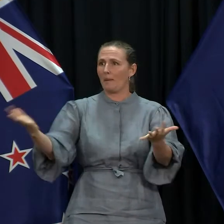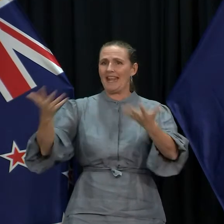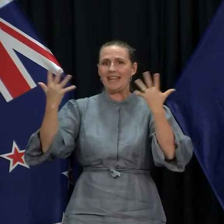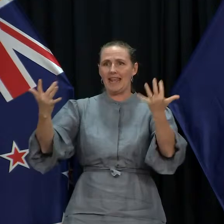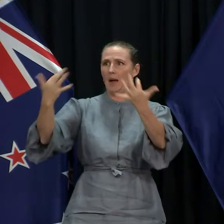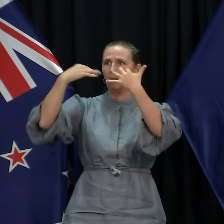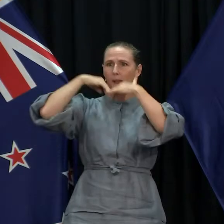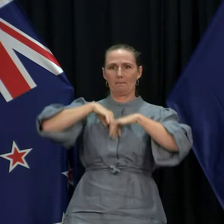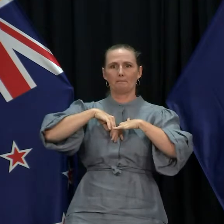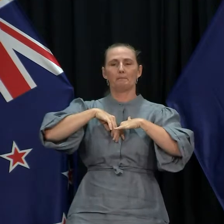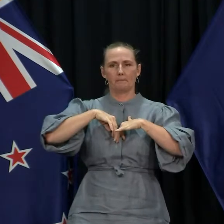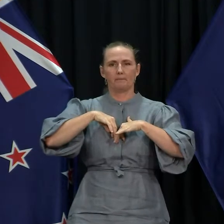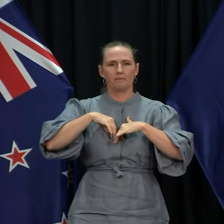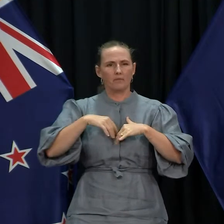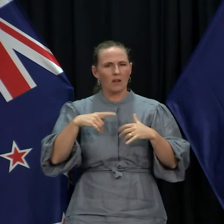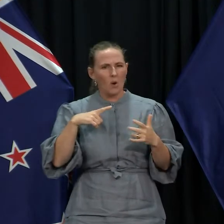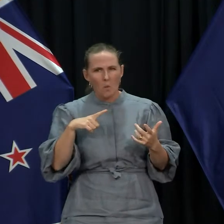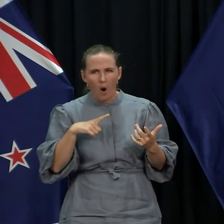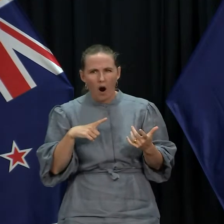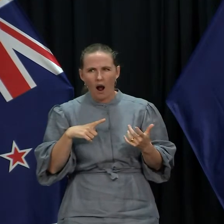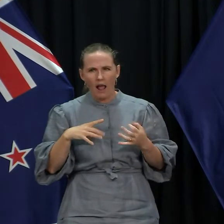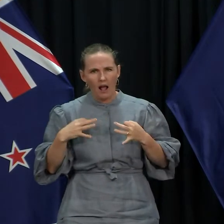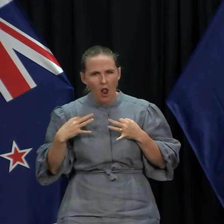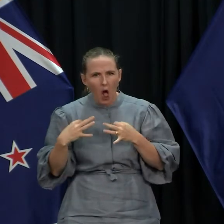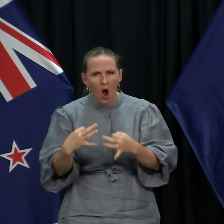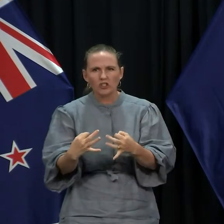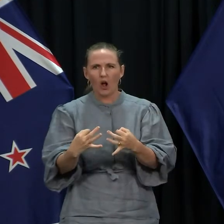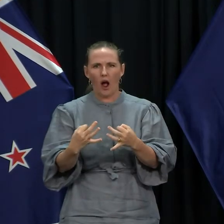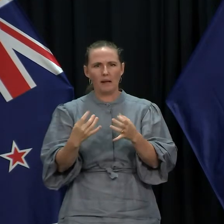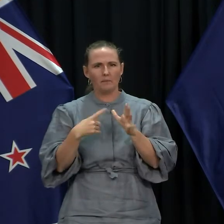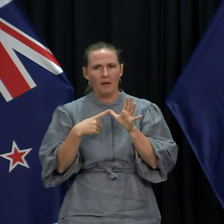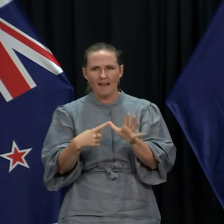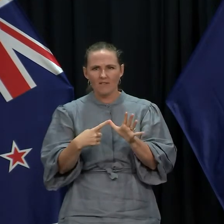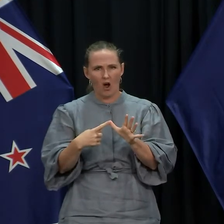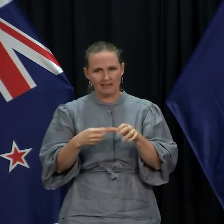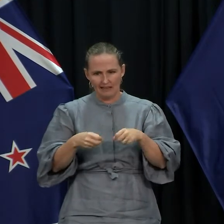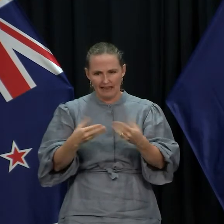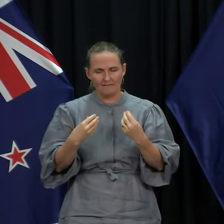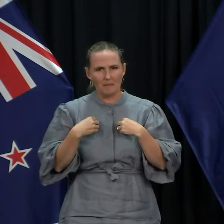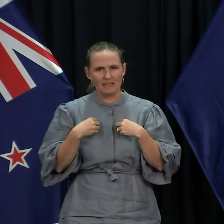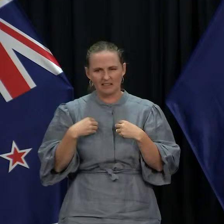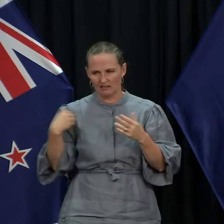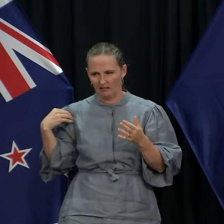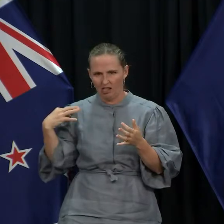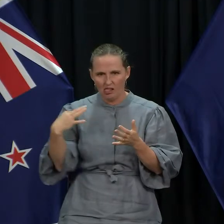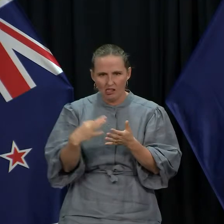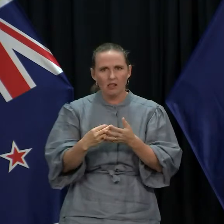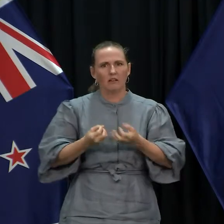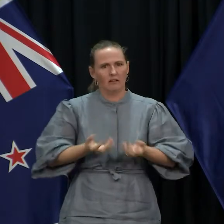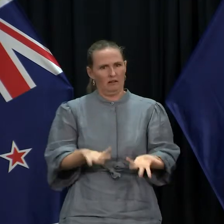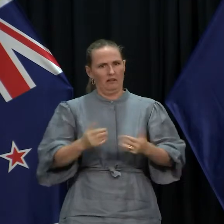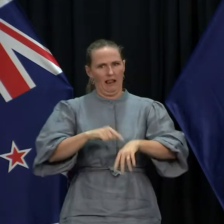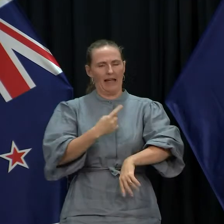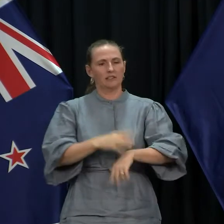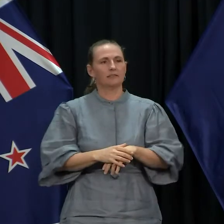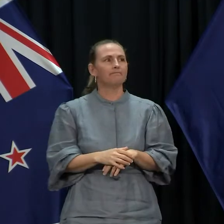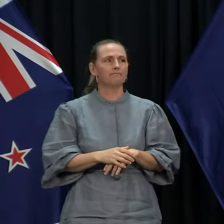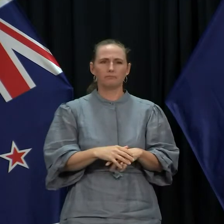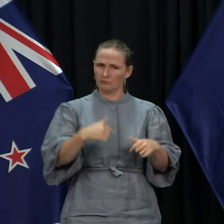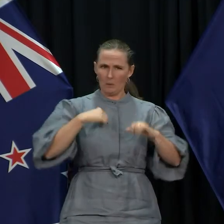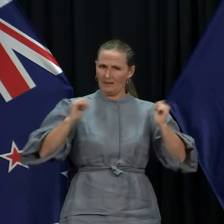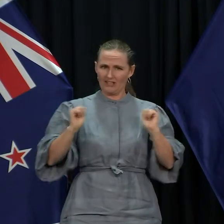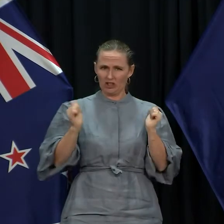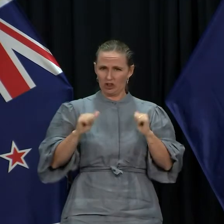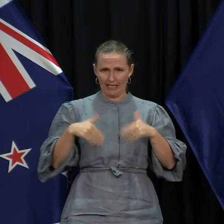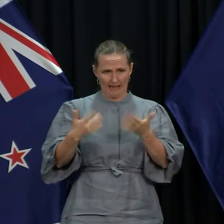keep people safe? There is advice for businesses out there, and we are reviewing and looking and seeing if we can give further advice. So